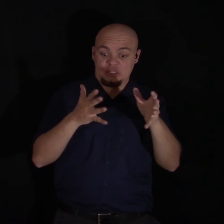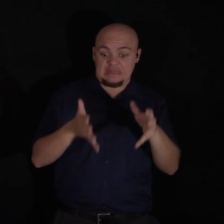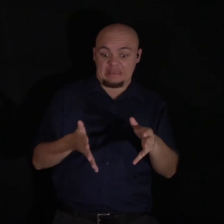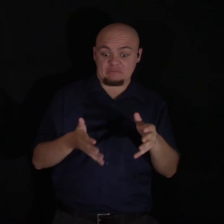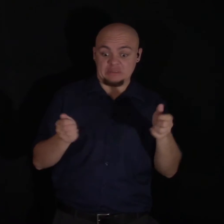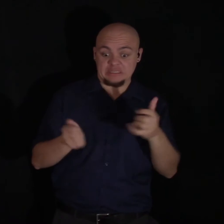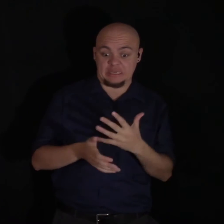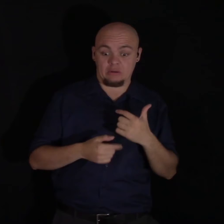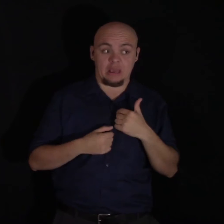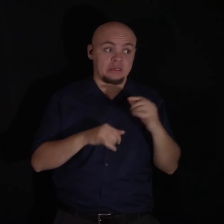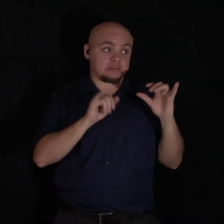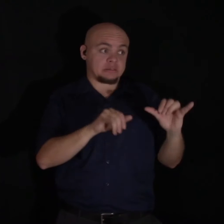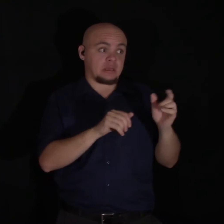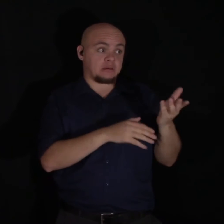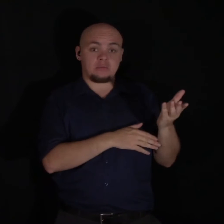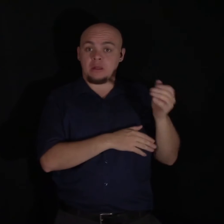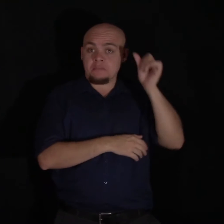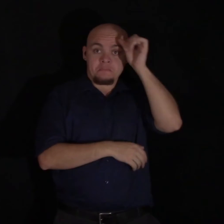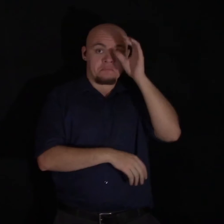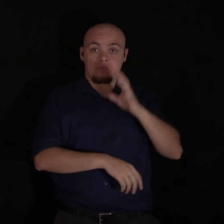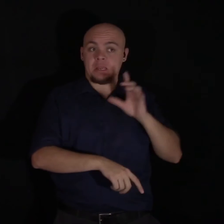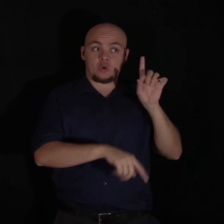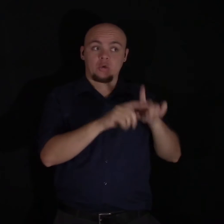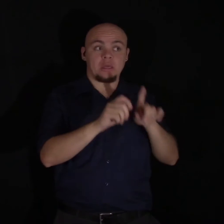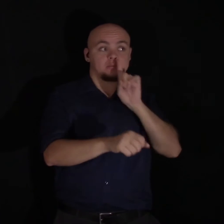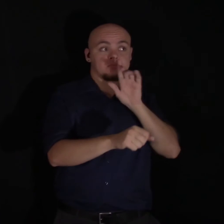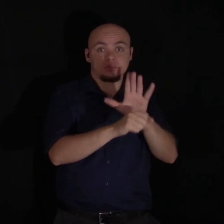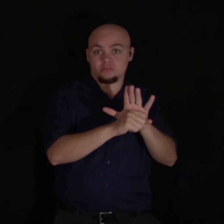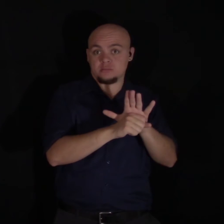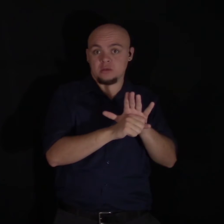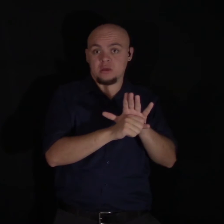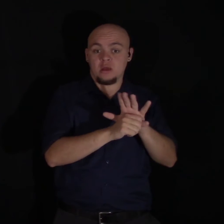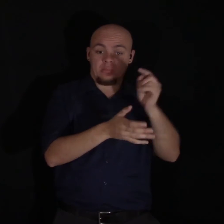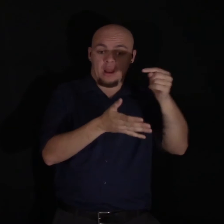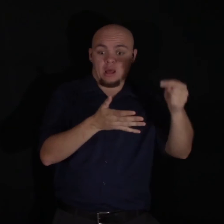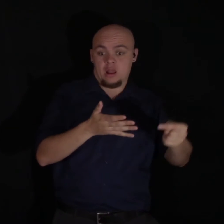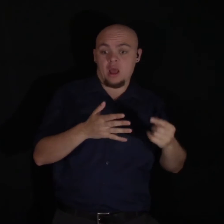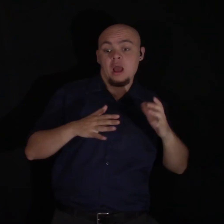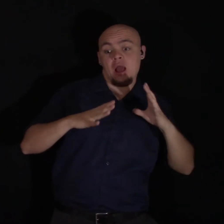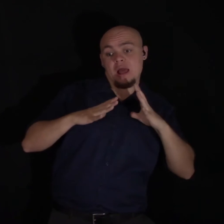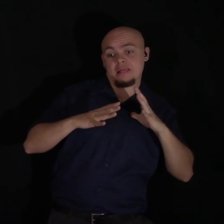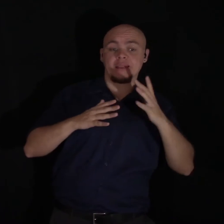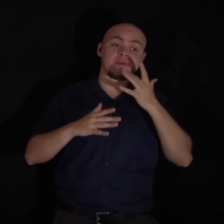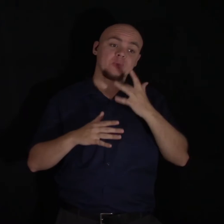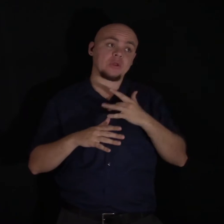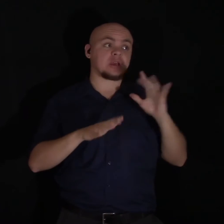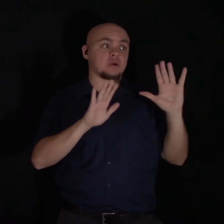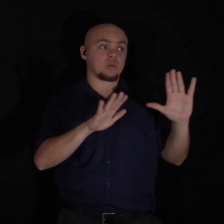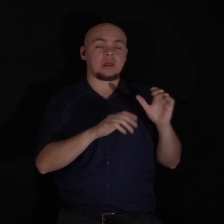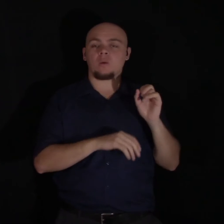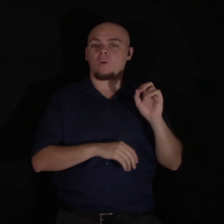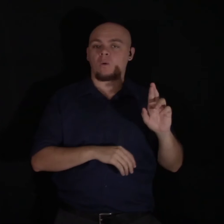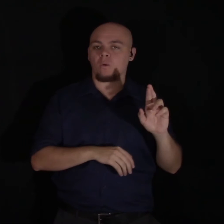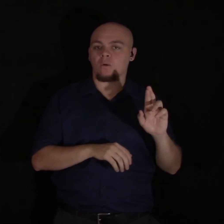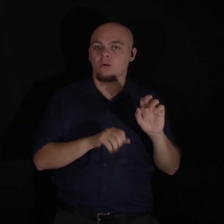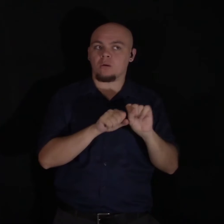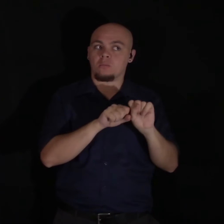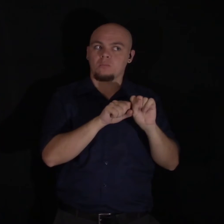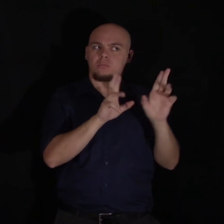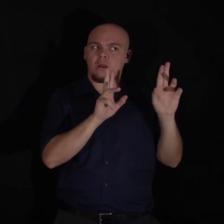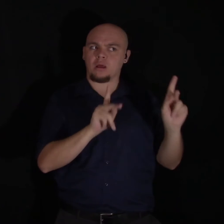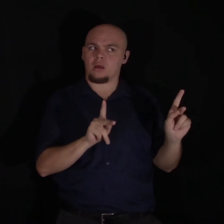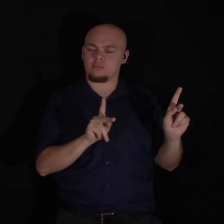could either stay with a man who couldn't commit but was great on all the holidays and birthdays, or I could break up with